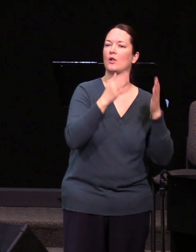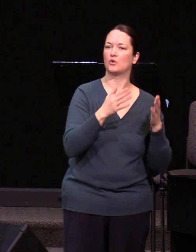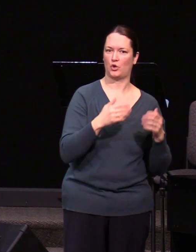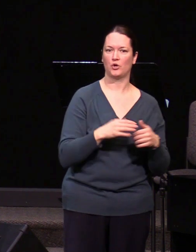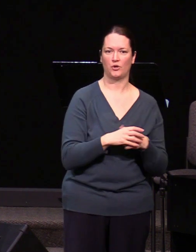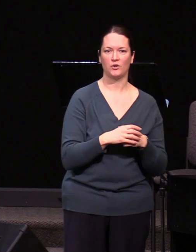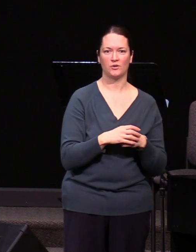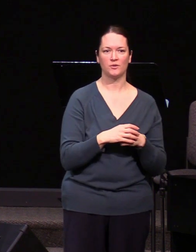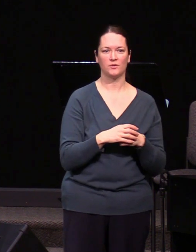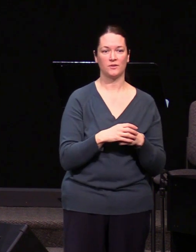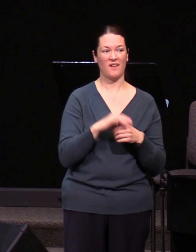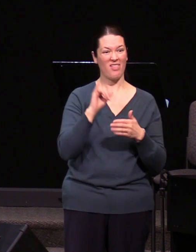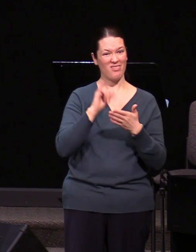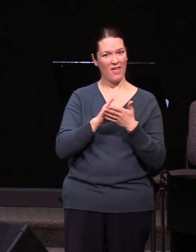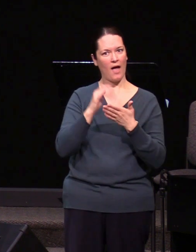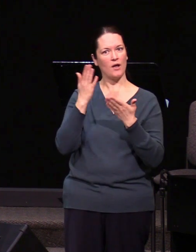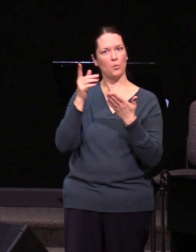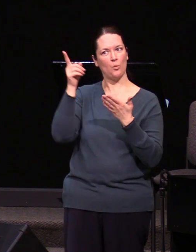That's what we're called to be.